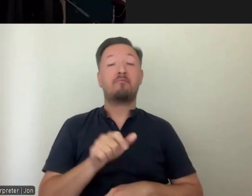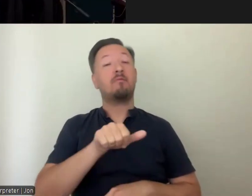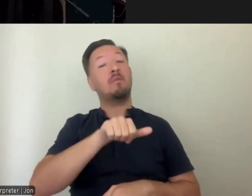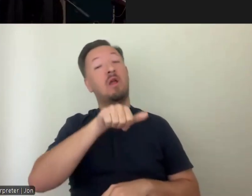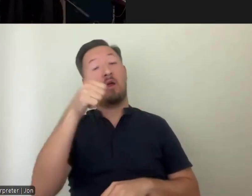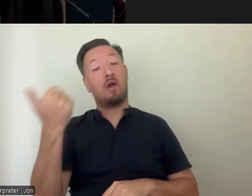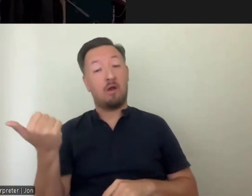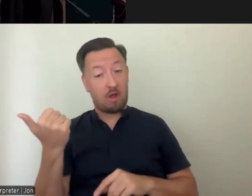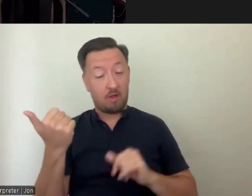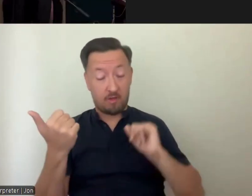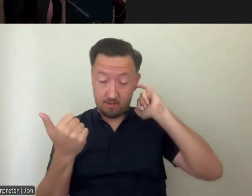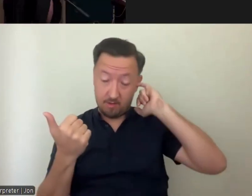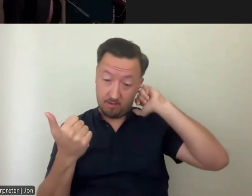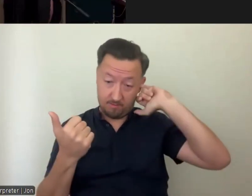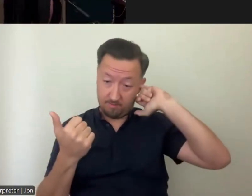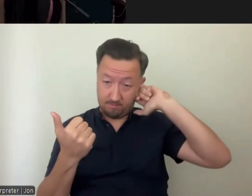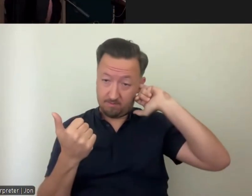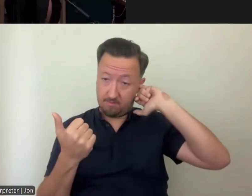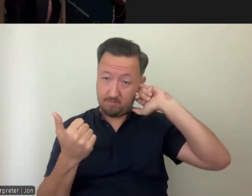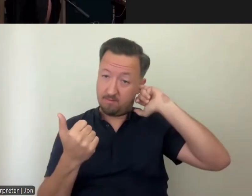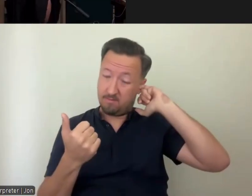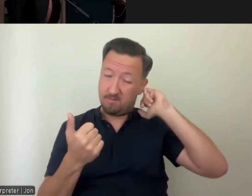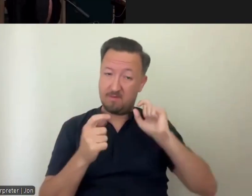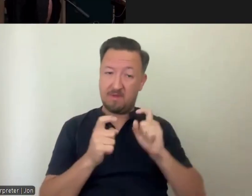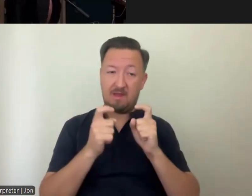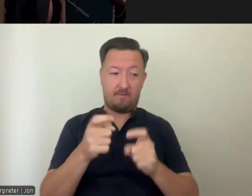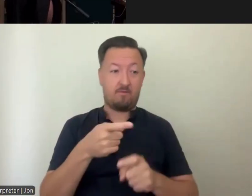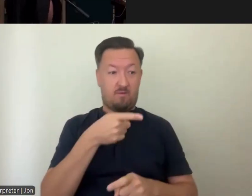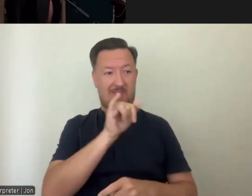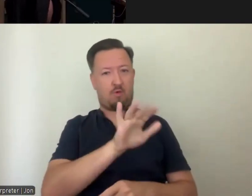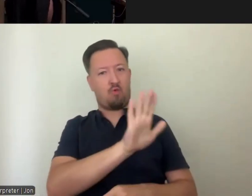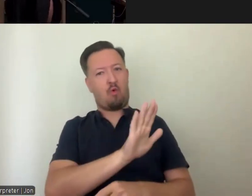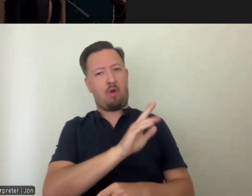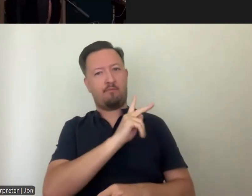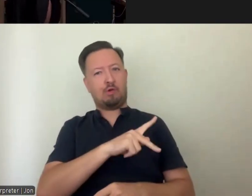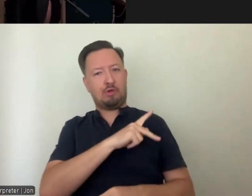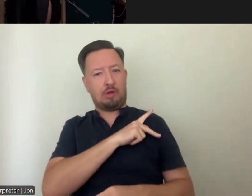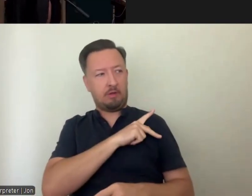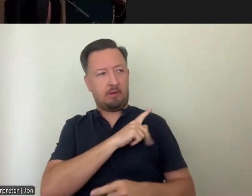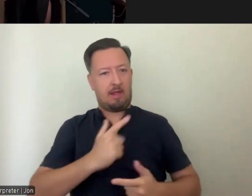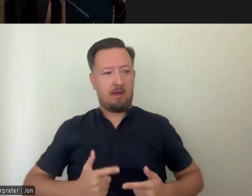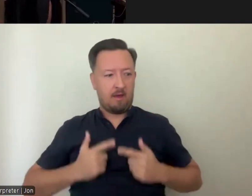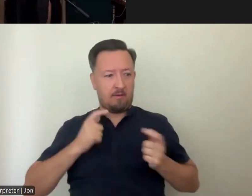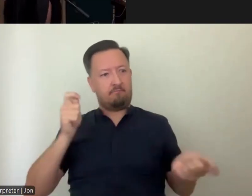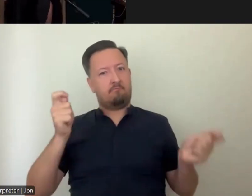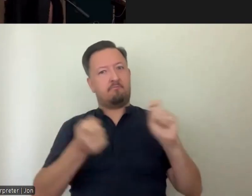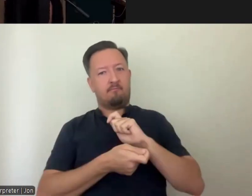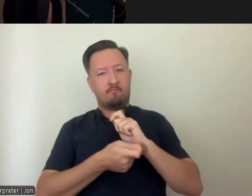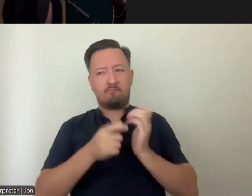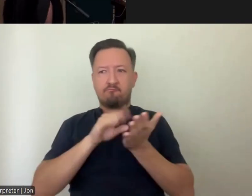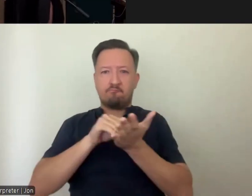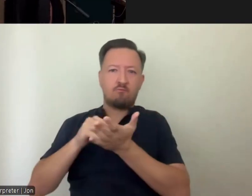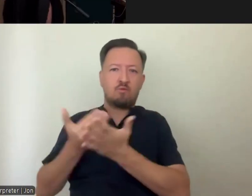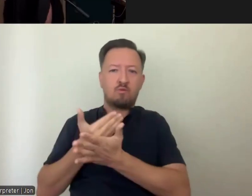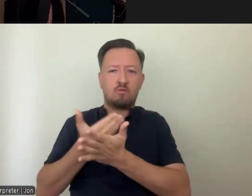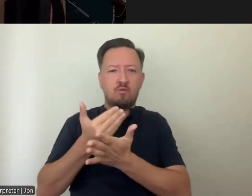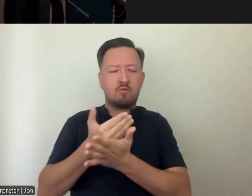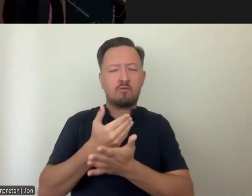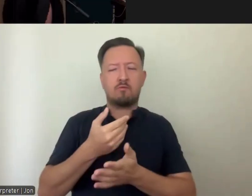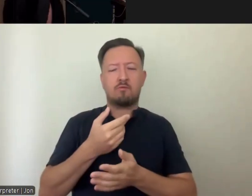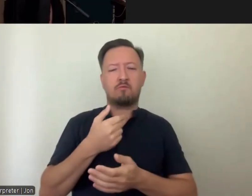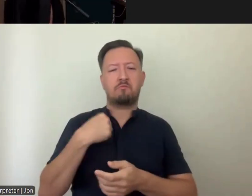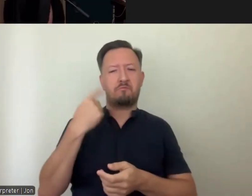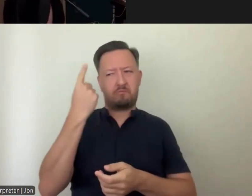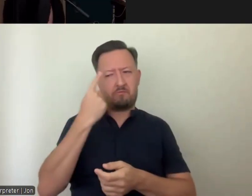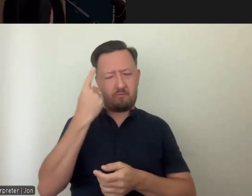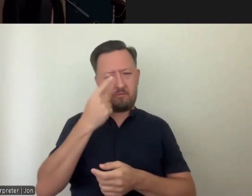give is that since you went through this personal transformation, I imagine you wondered what other people are thinking and what other people